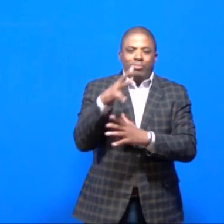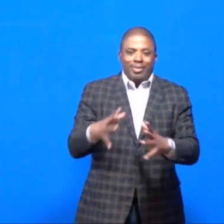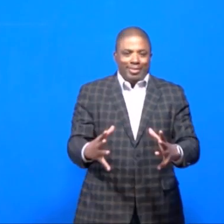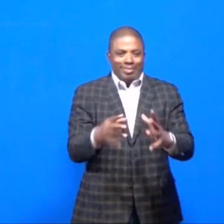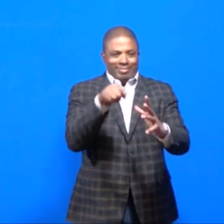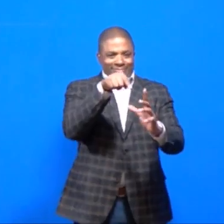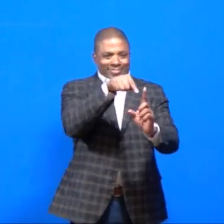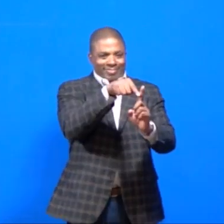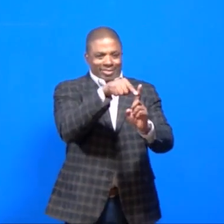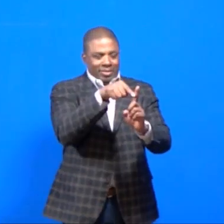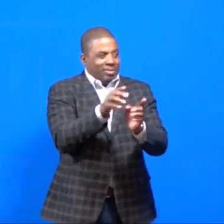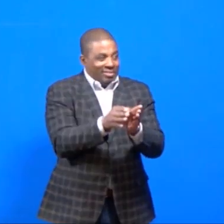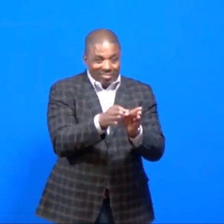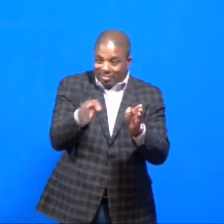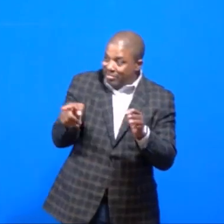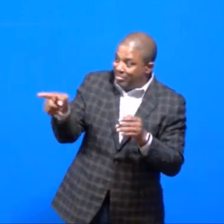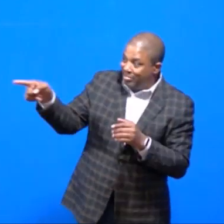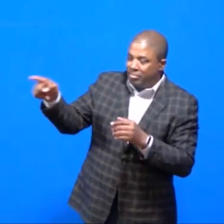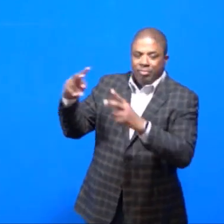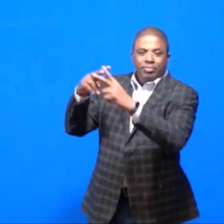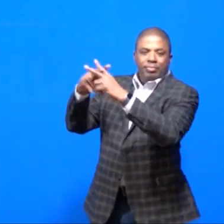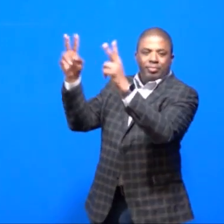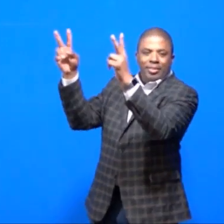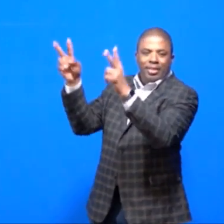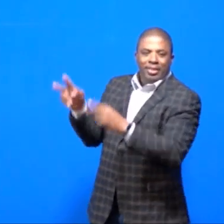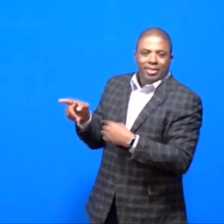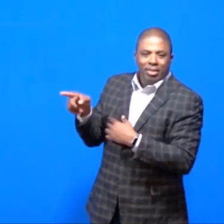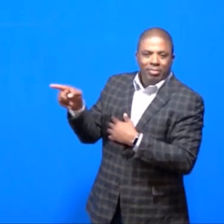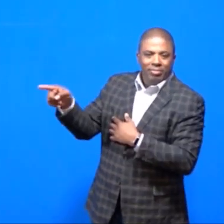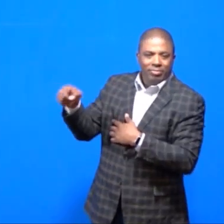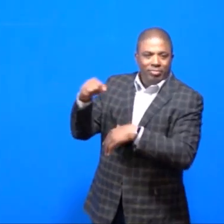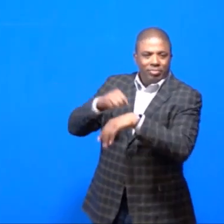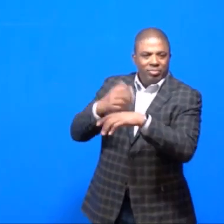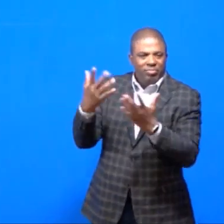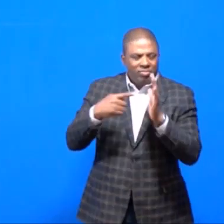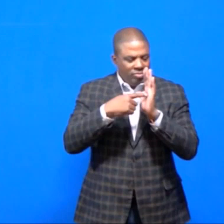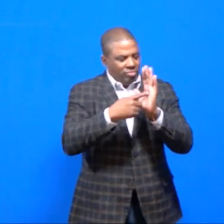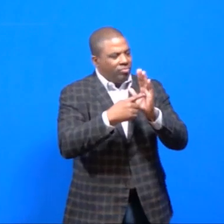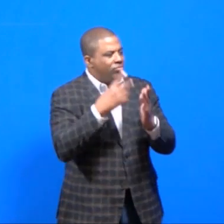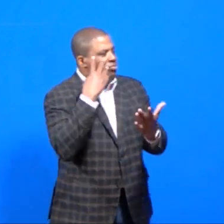and he rolled it beneath an oak tree that was beside the tabernacle.